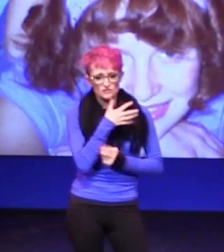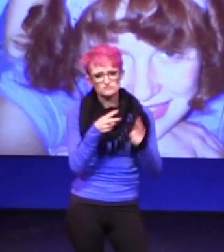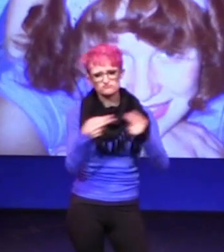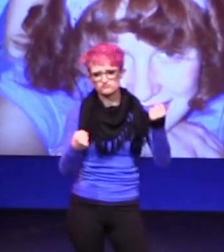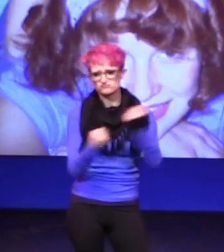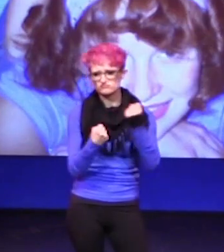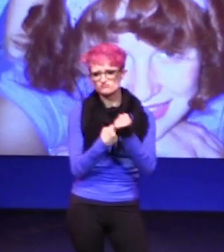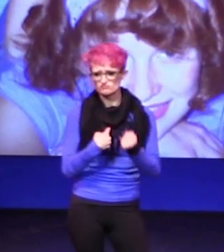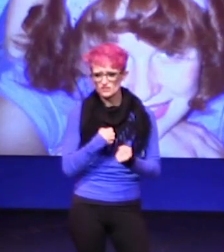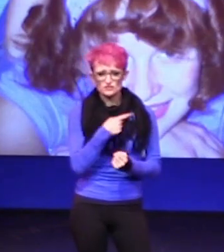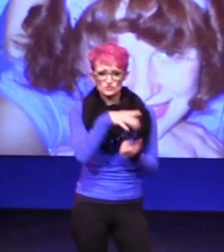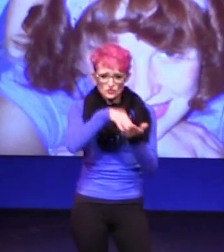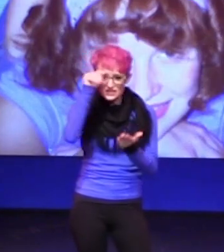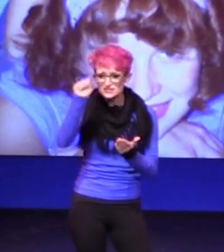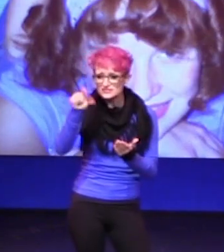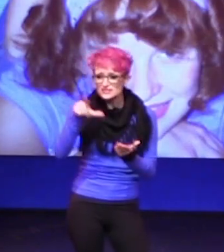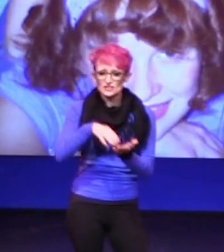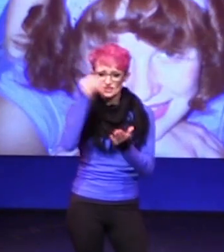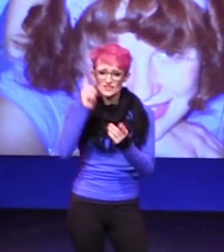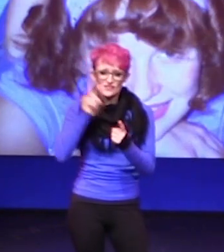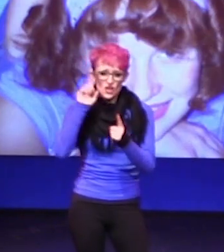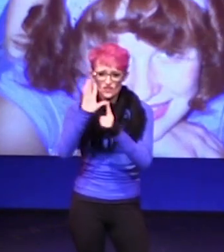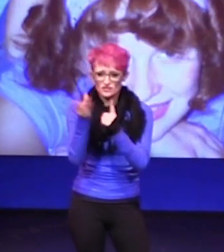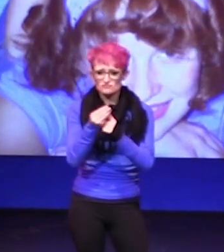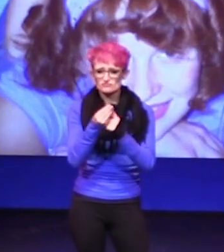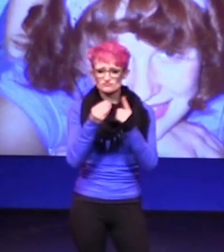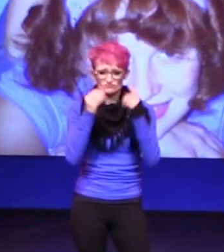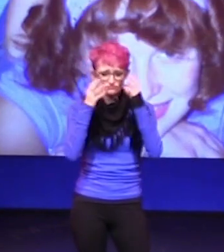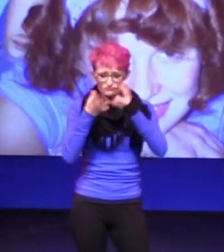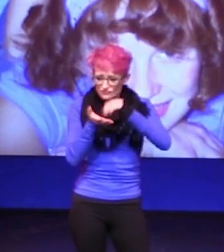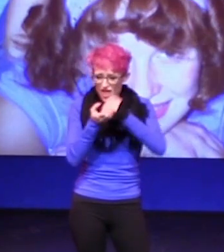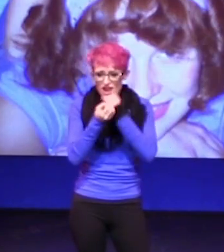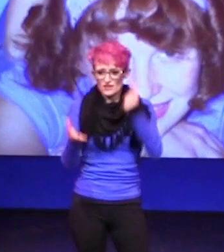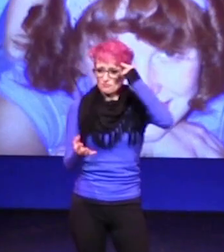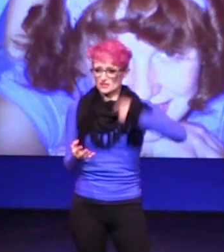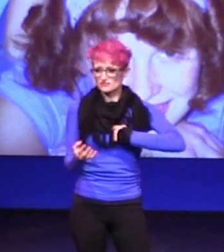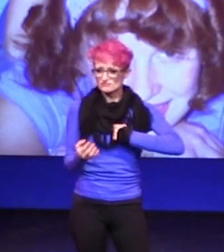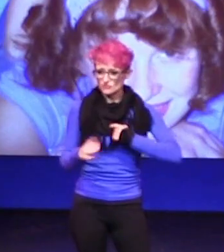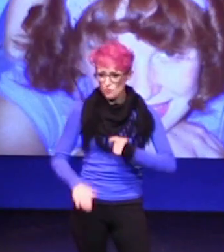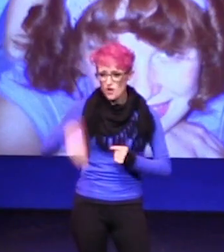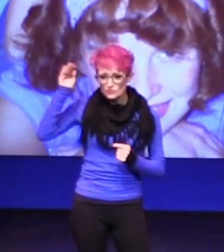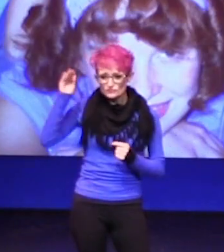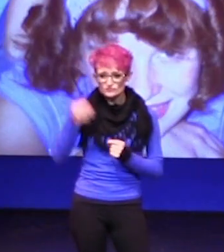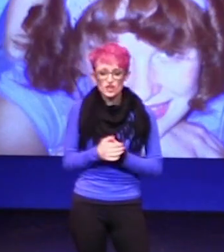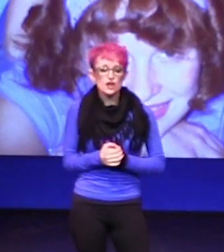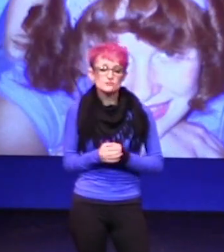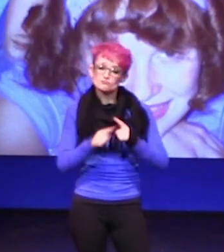Now, please understand that my mom is very supportive of me. She learned sign language, she learned deaf culture, and she learned all of that